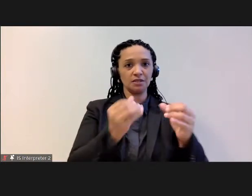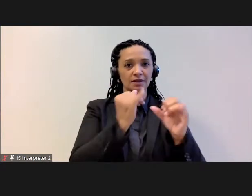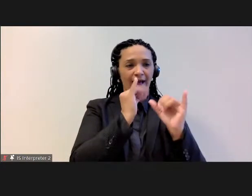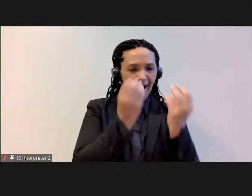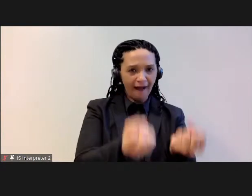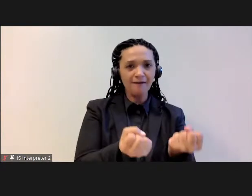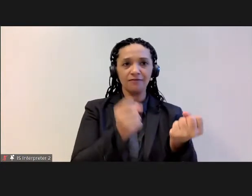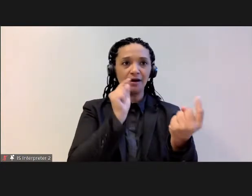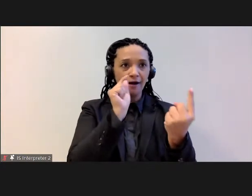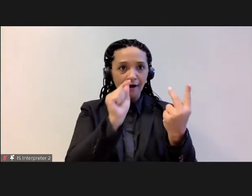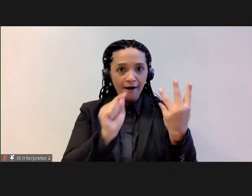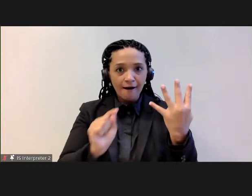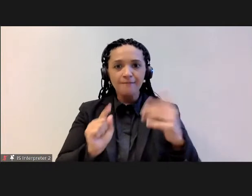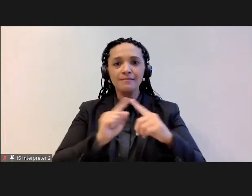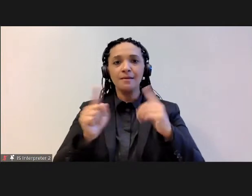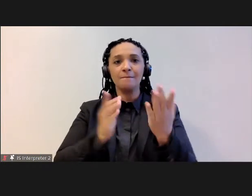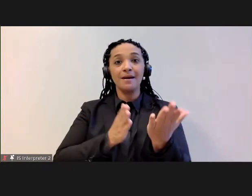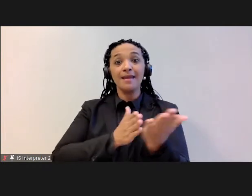is not intuitive.